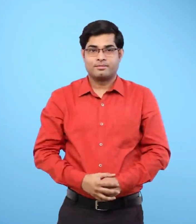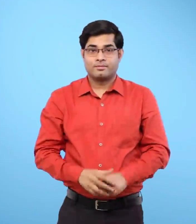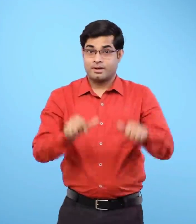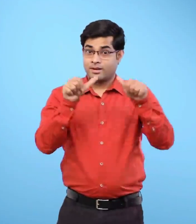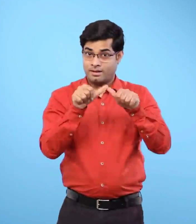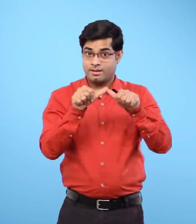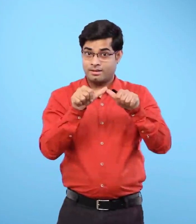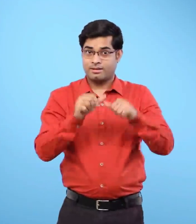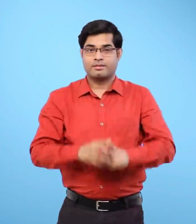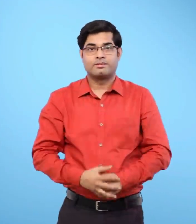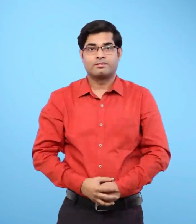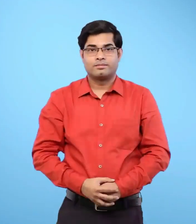A.